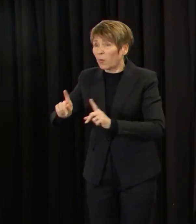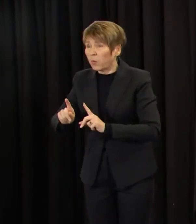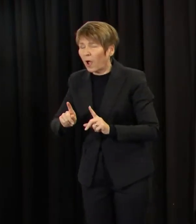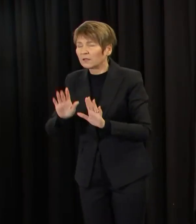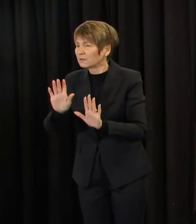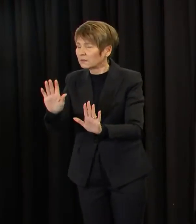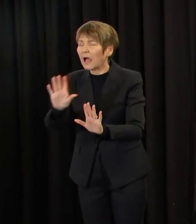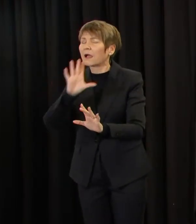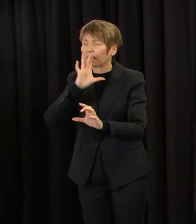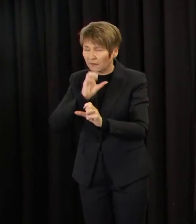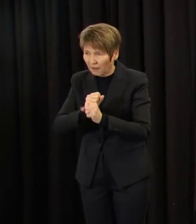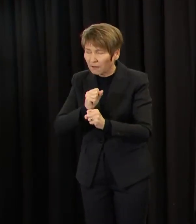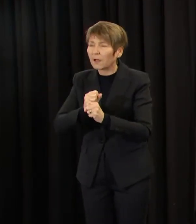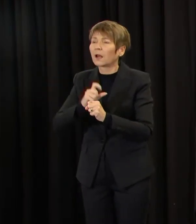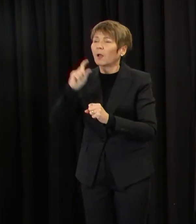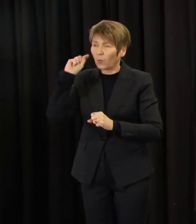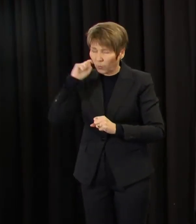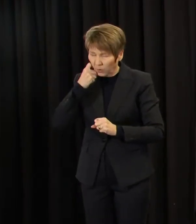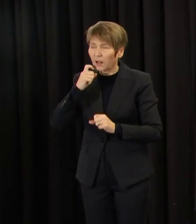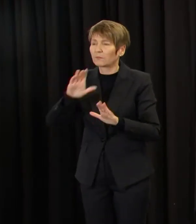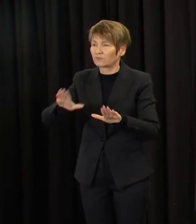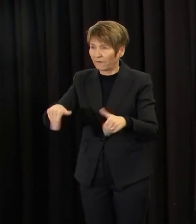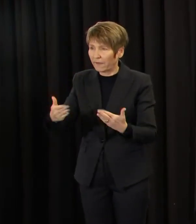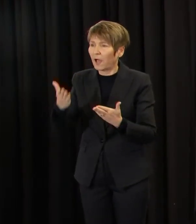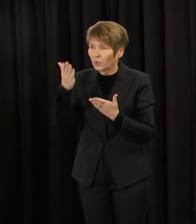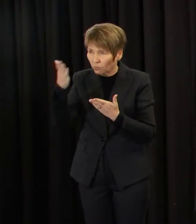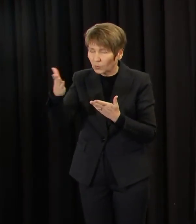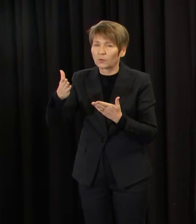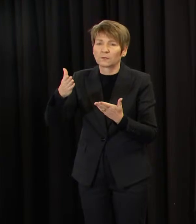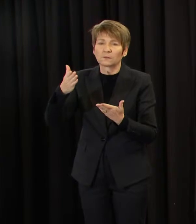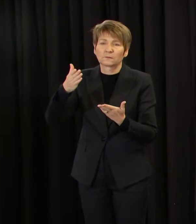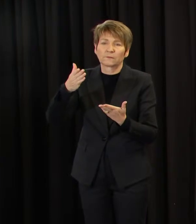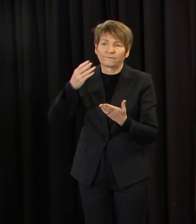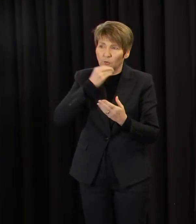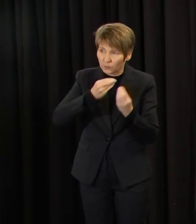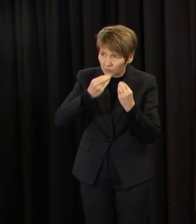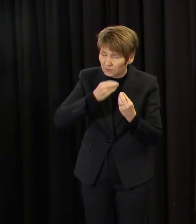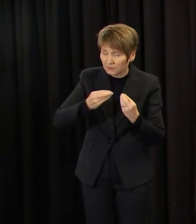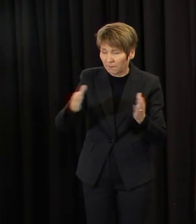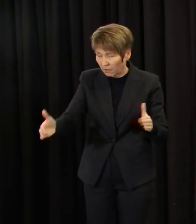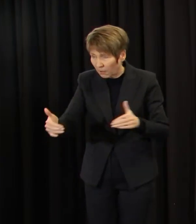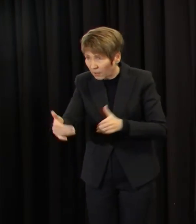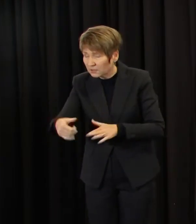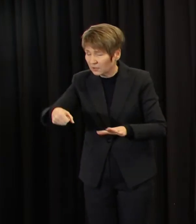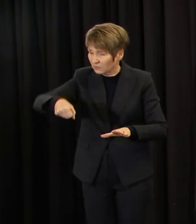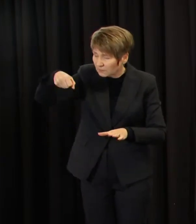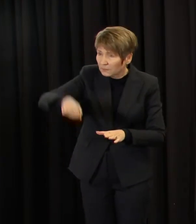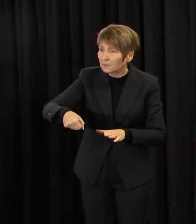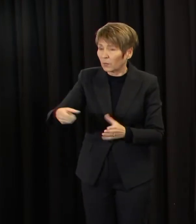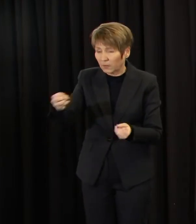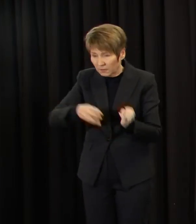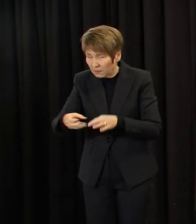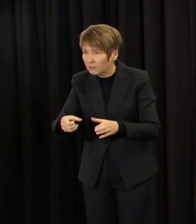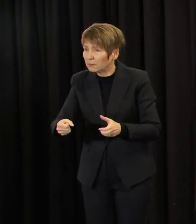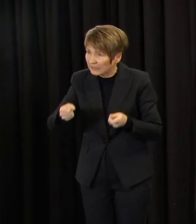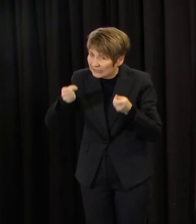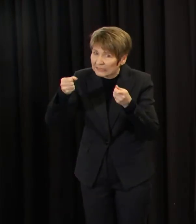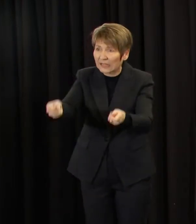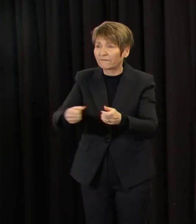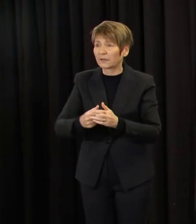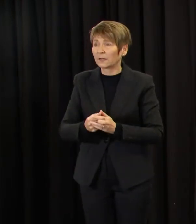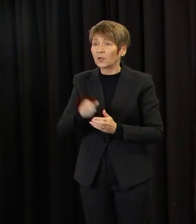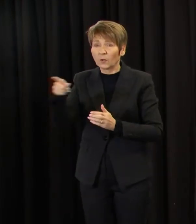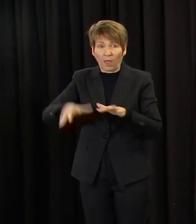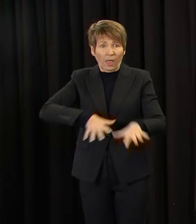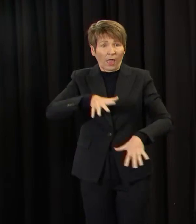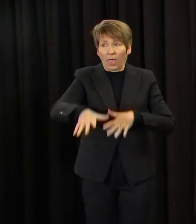you're uncertain, if you don't know where to go, if you don't know where to turn for help, please contact us at the Department of Health or contact your local community group or your faith leaders for